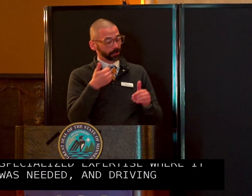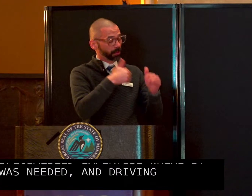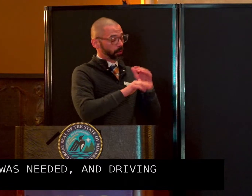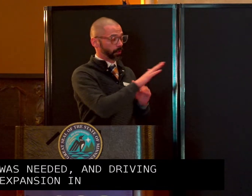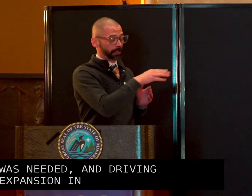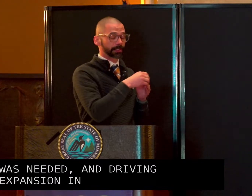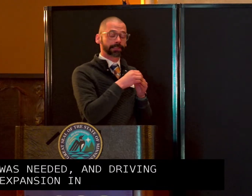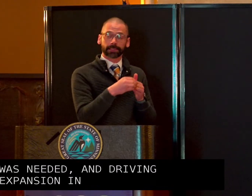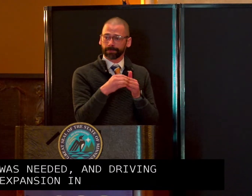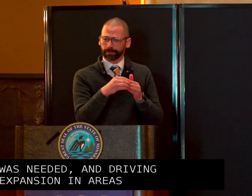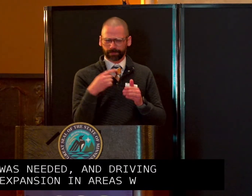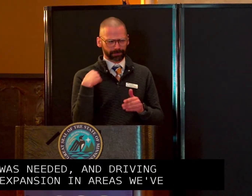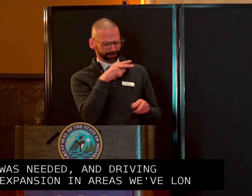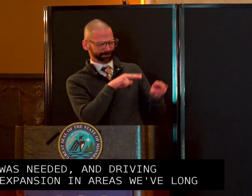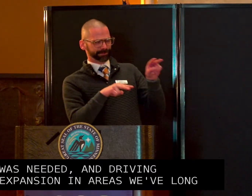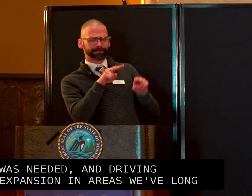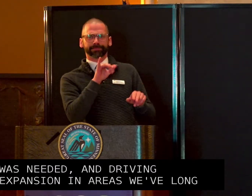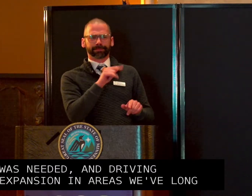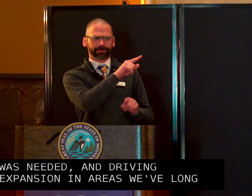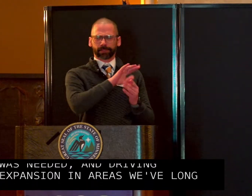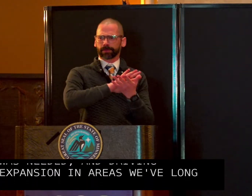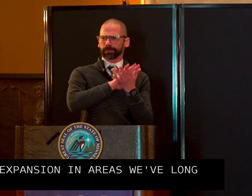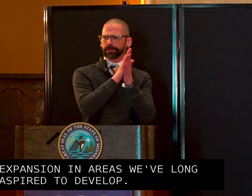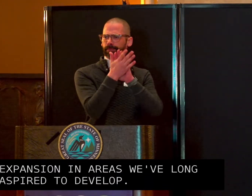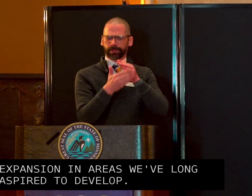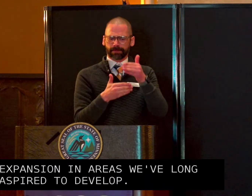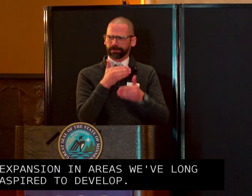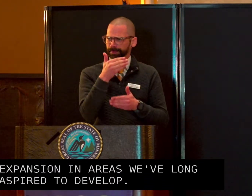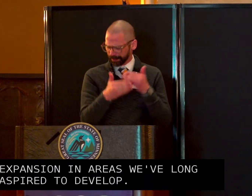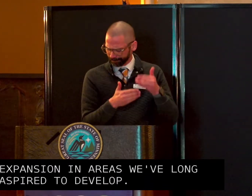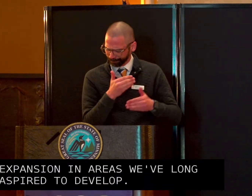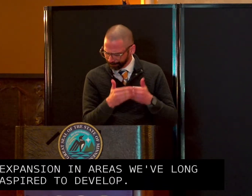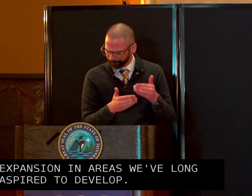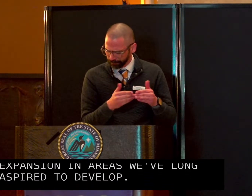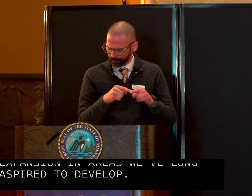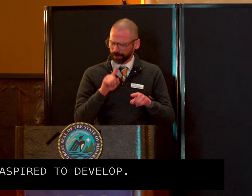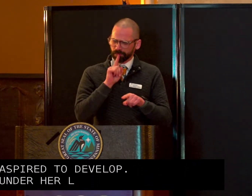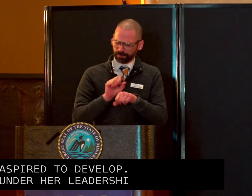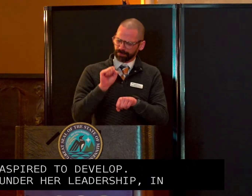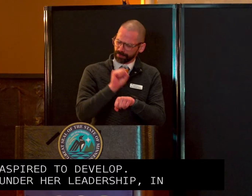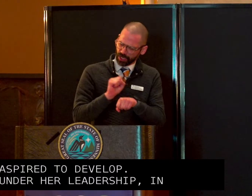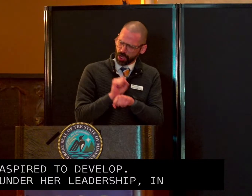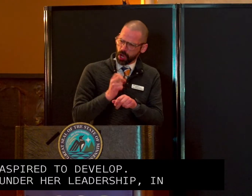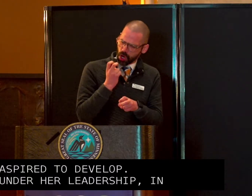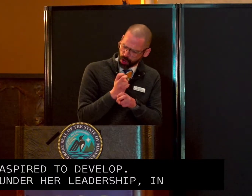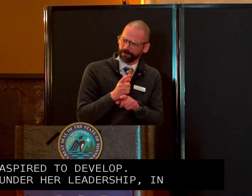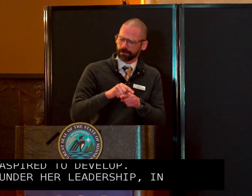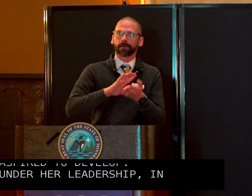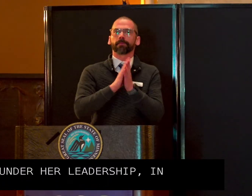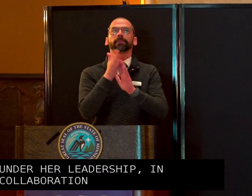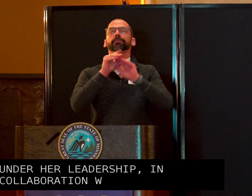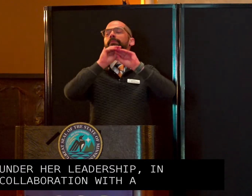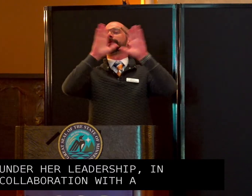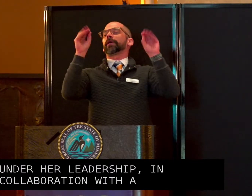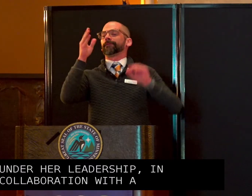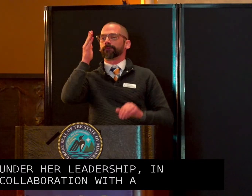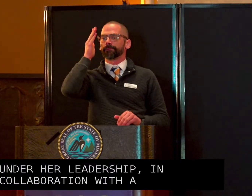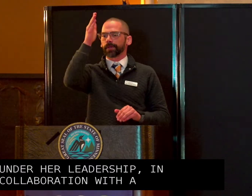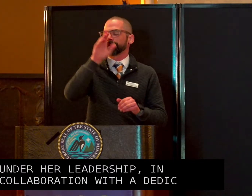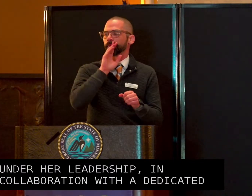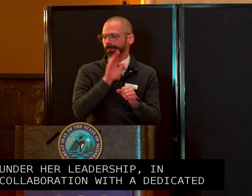develop. Under her leadership, in collaboration with a dedicated team, we have seen